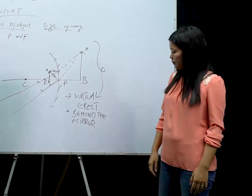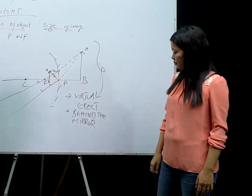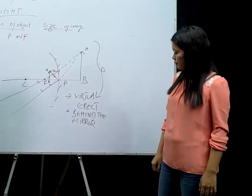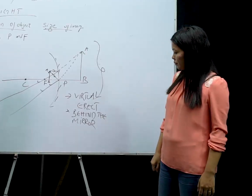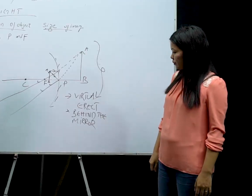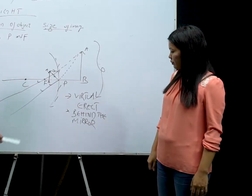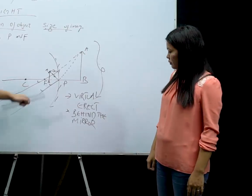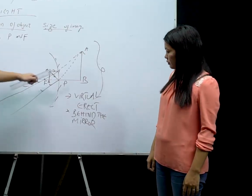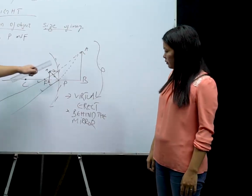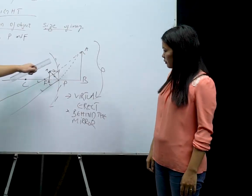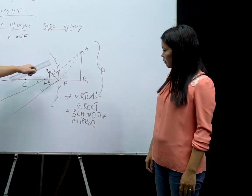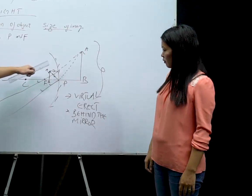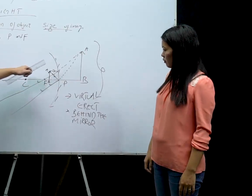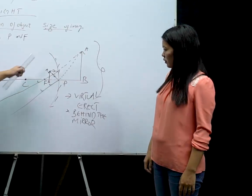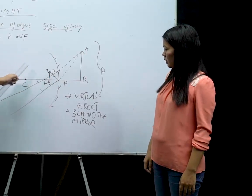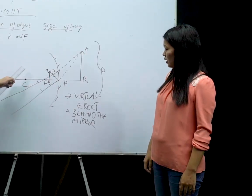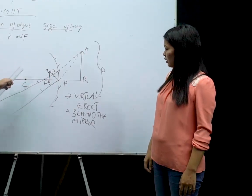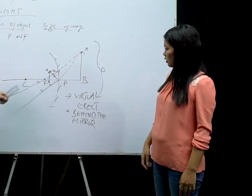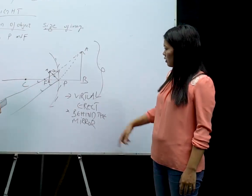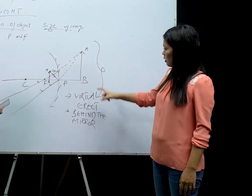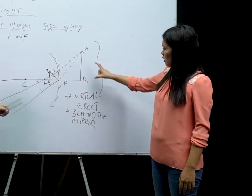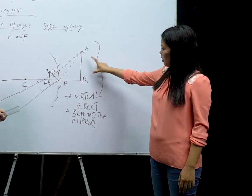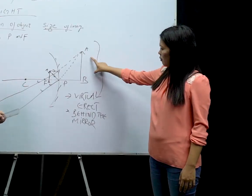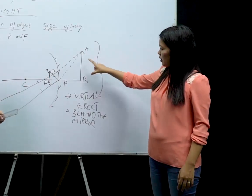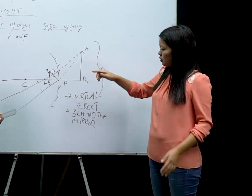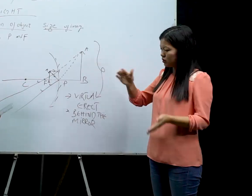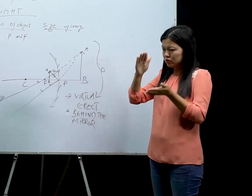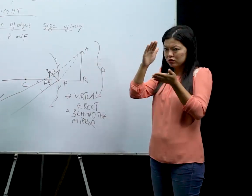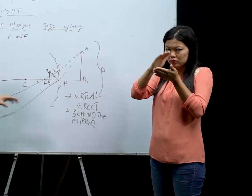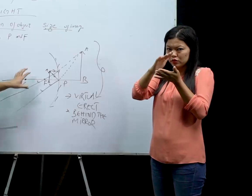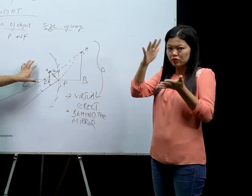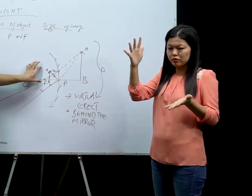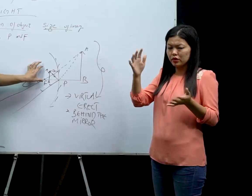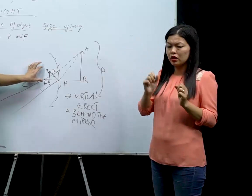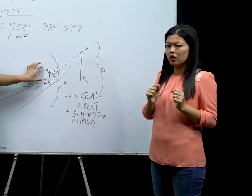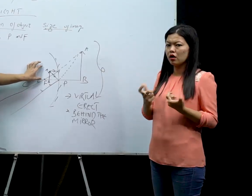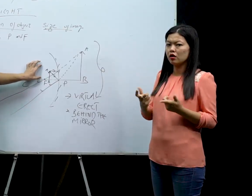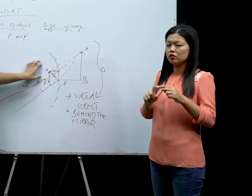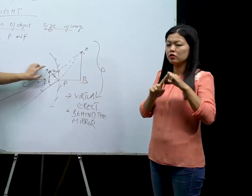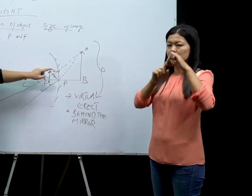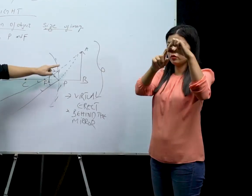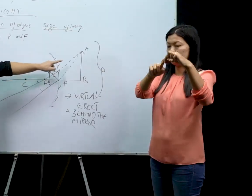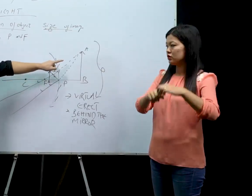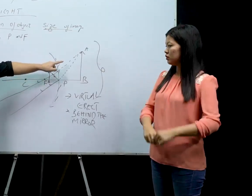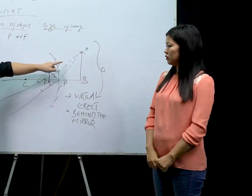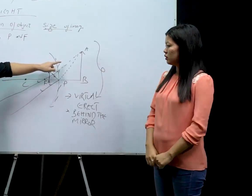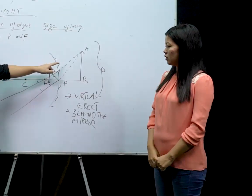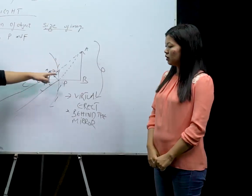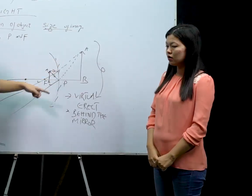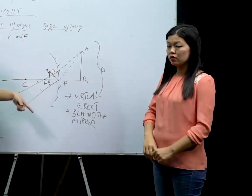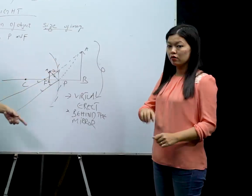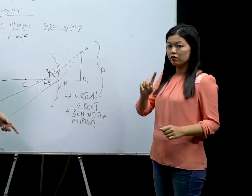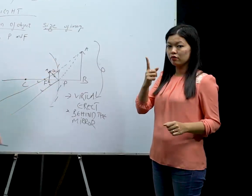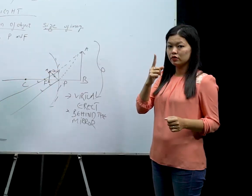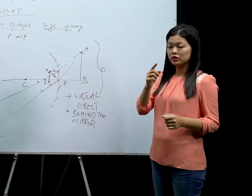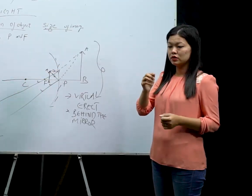And students, what about the image? Is it like larger than the object or not? See, our object is this much and then the image out there